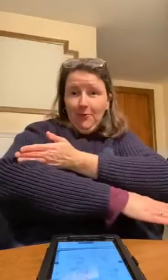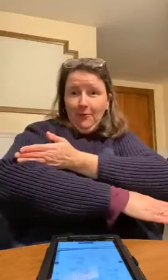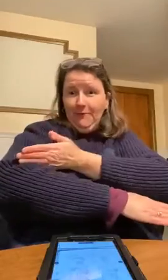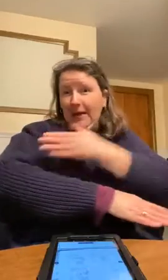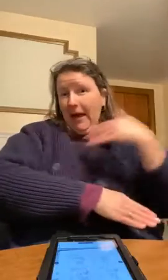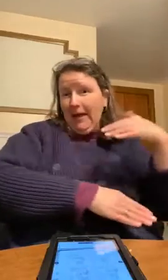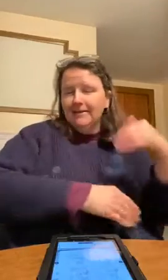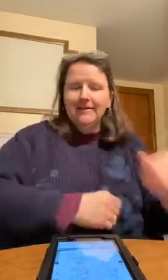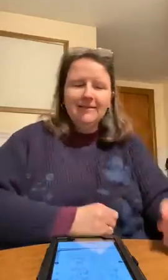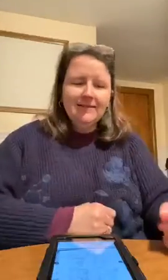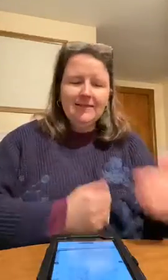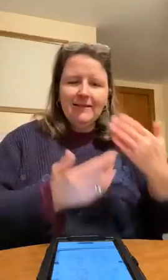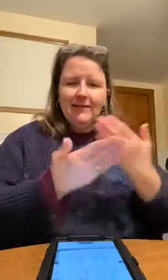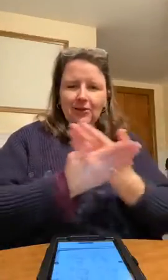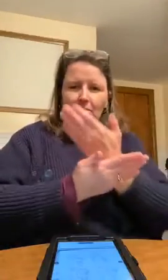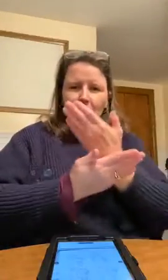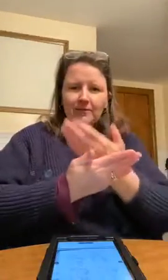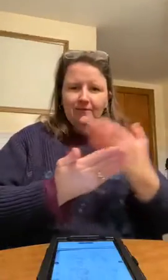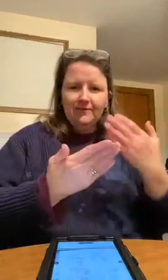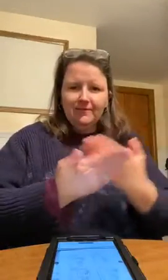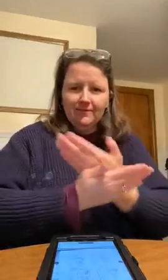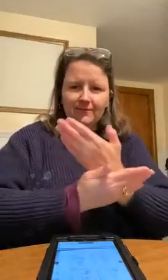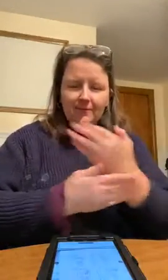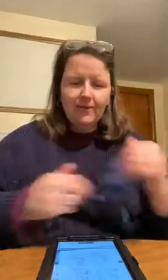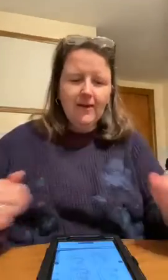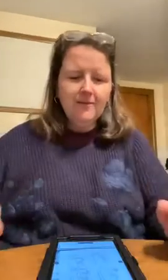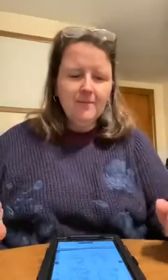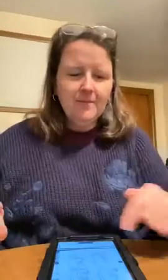improved. New. Okay.